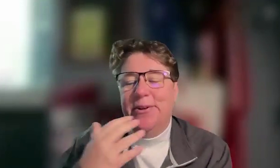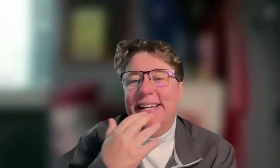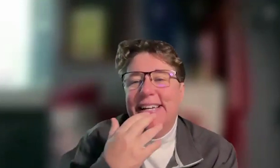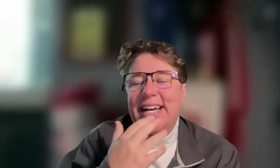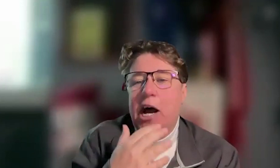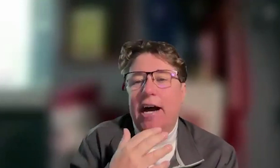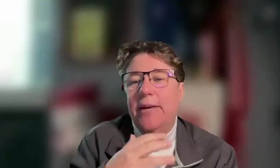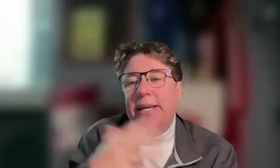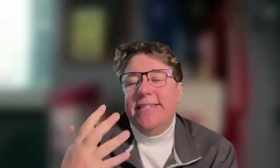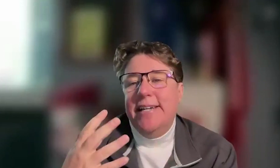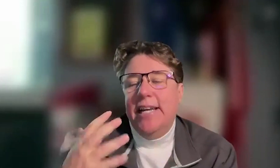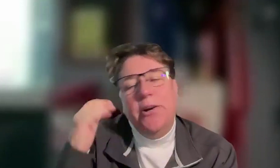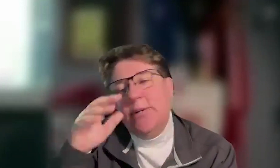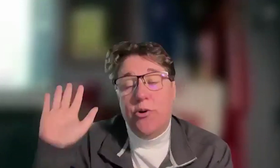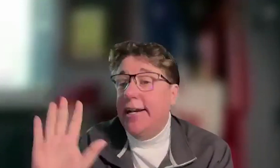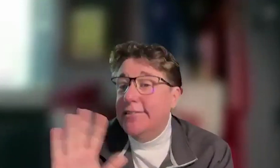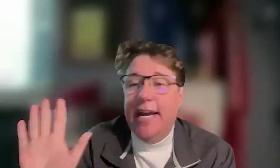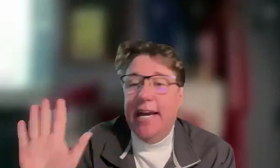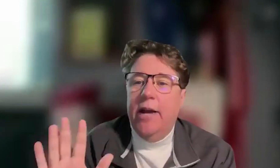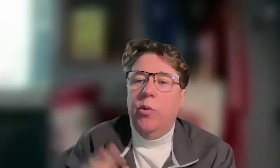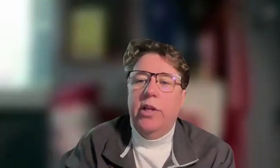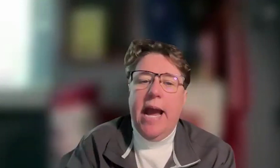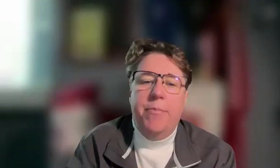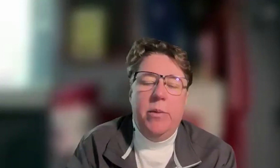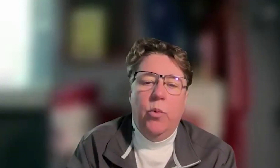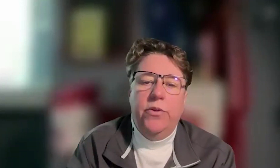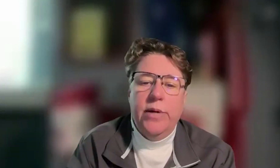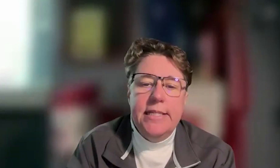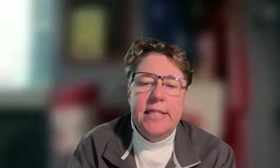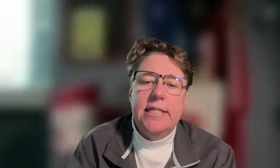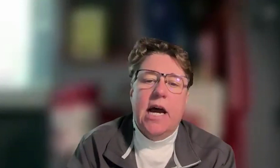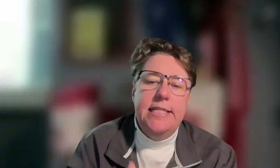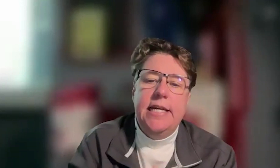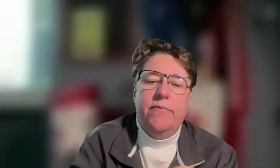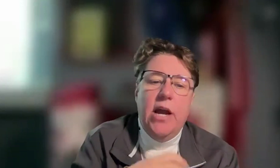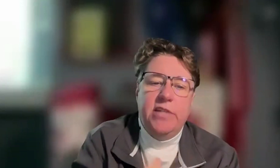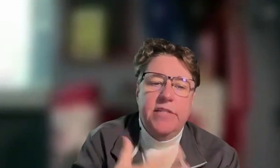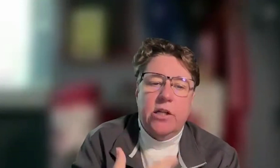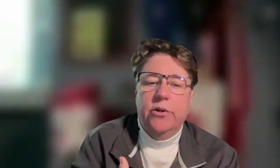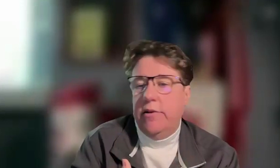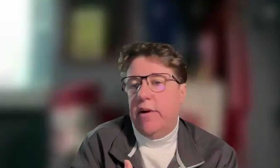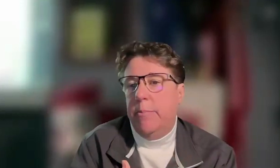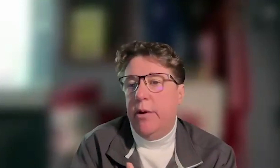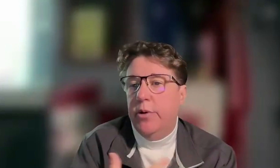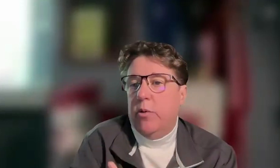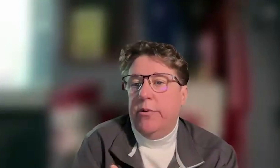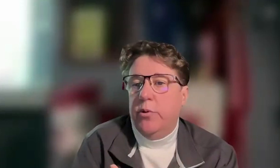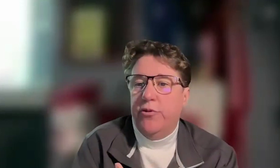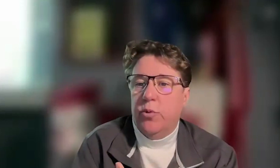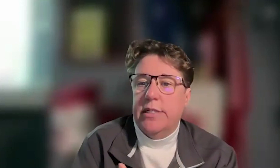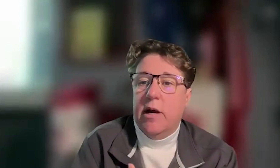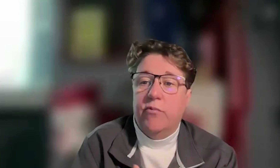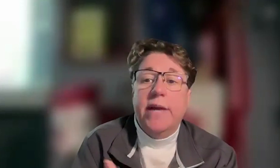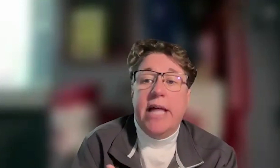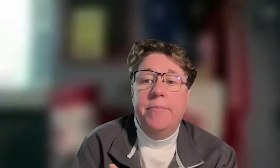room together, because it's great and we're really happy. But there is this idea of you have to have this clearly defined boundary around